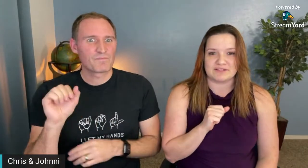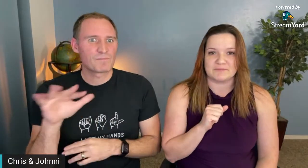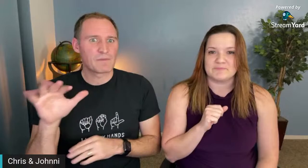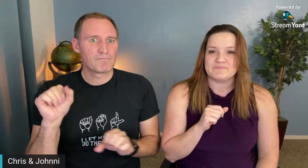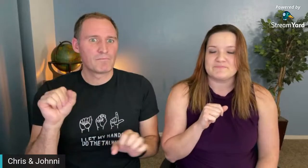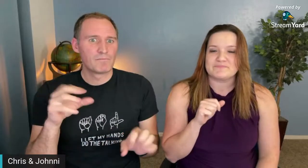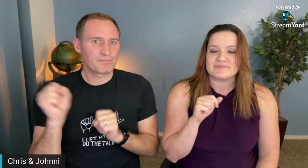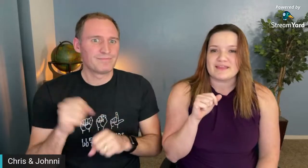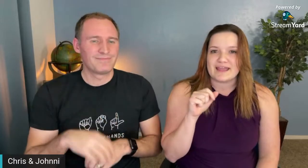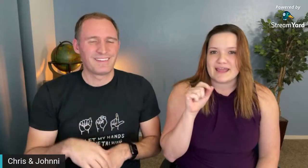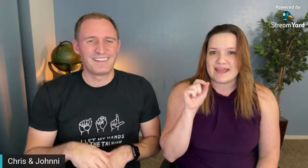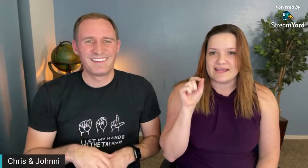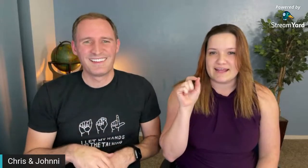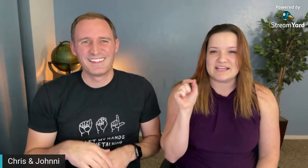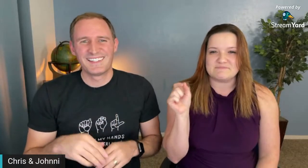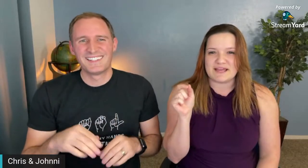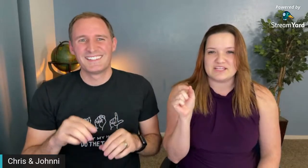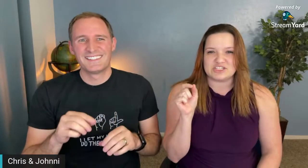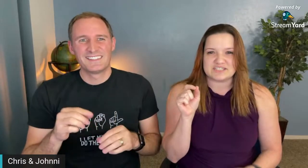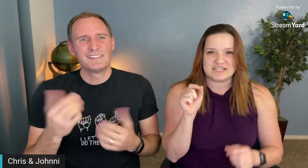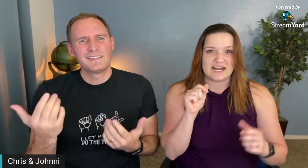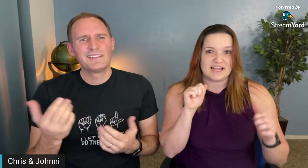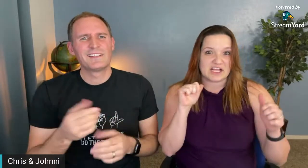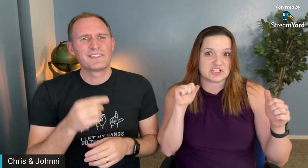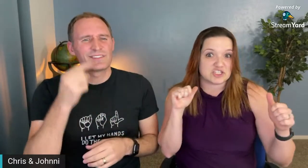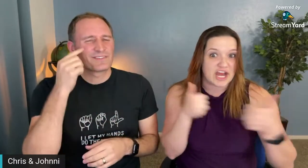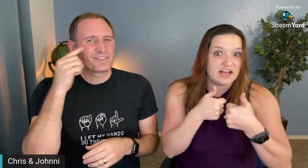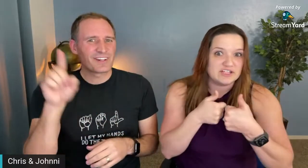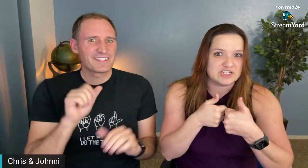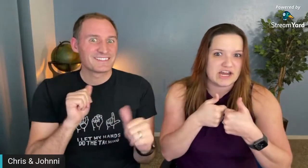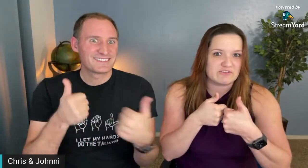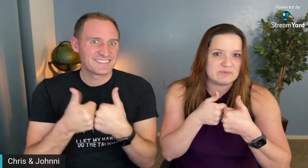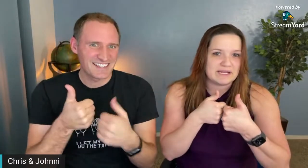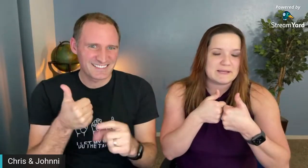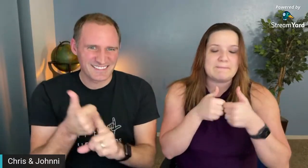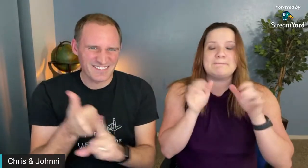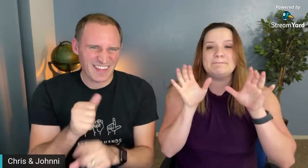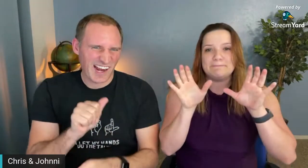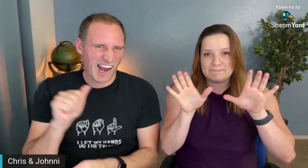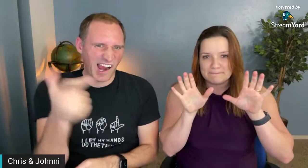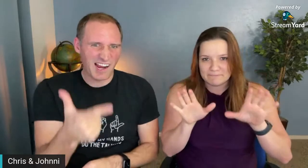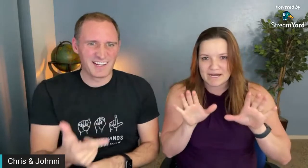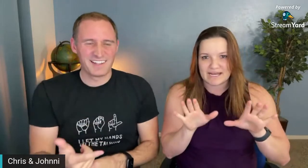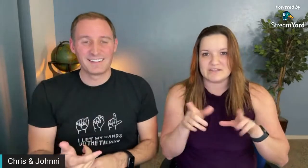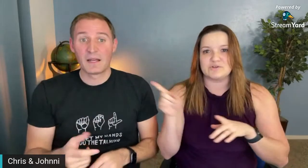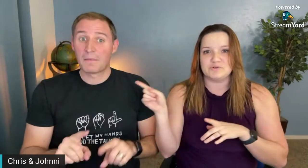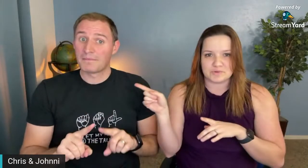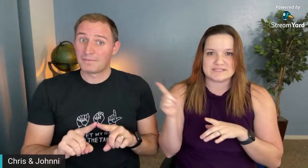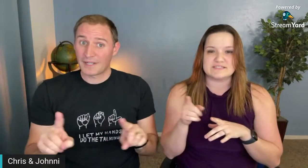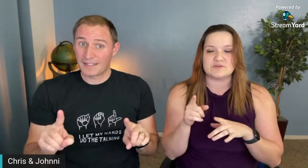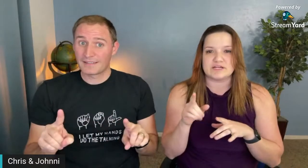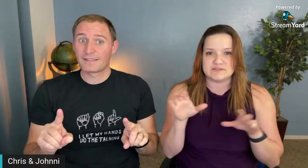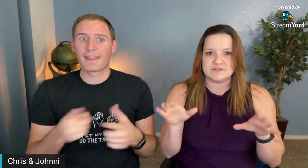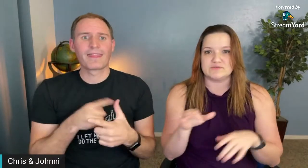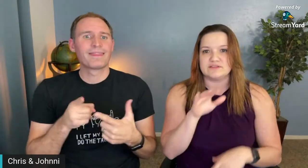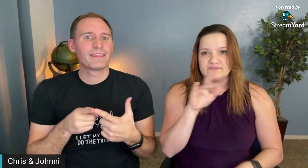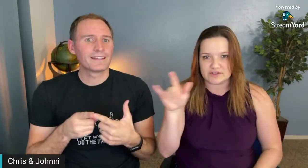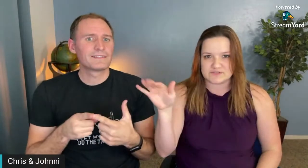there. And it's mainly just to kind of like challenge everybody. But Chris is going to be doing the finger